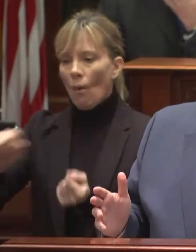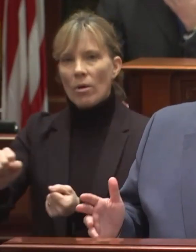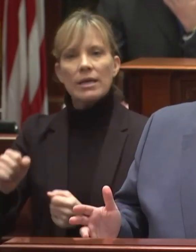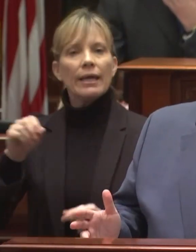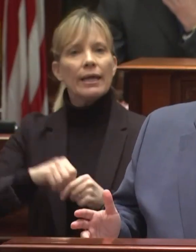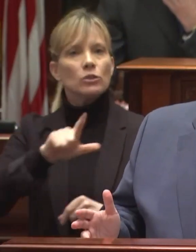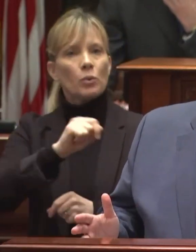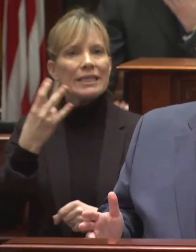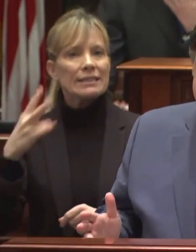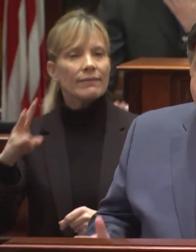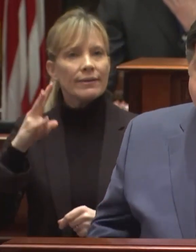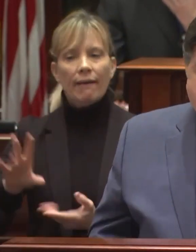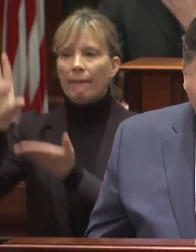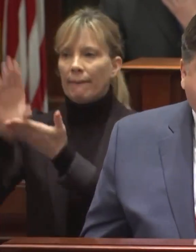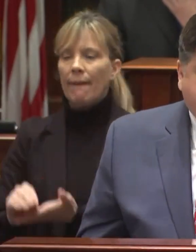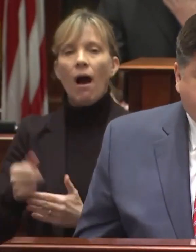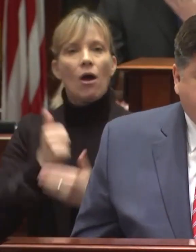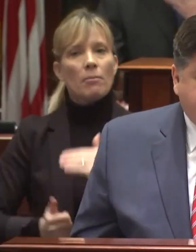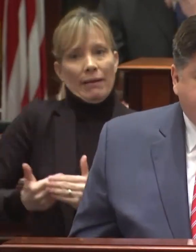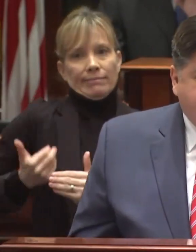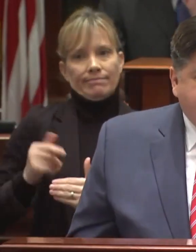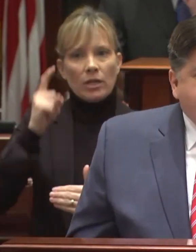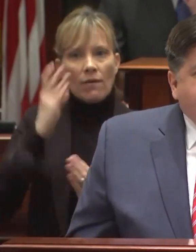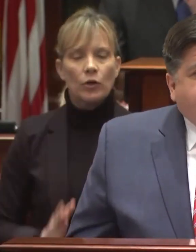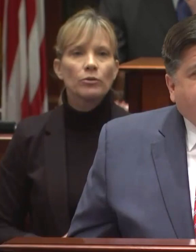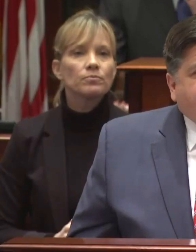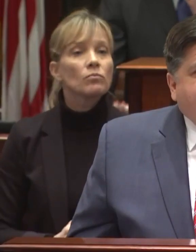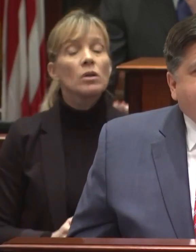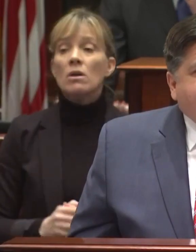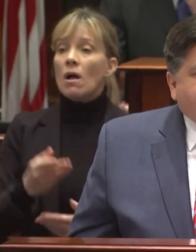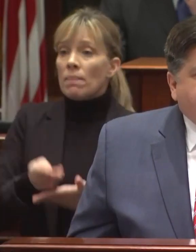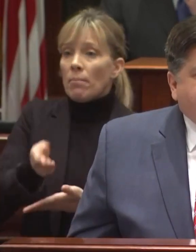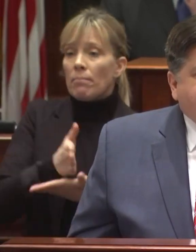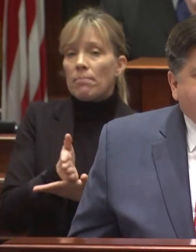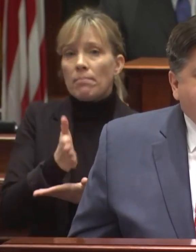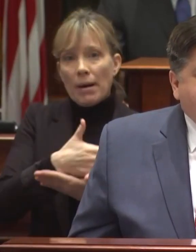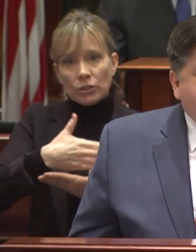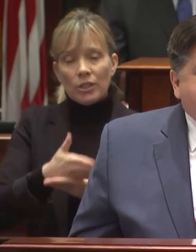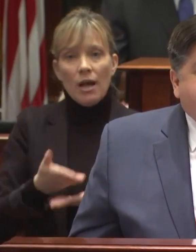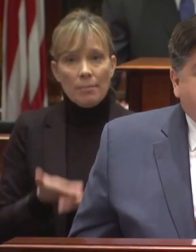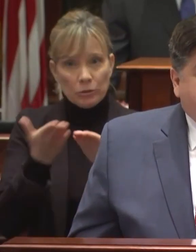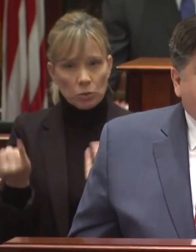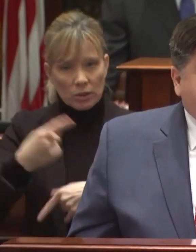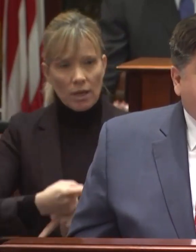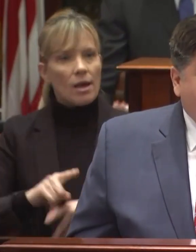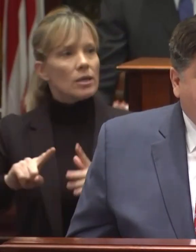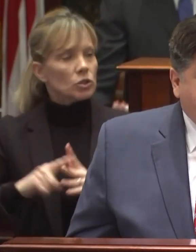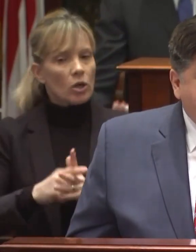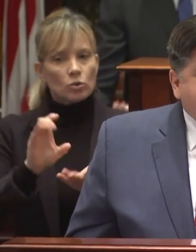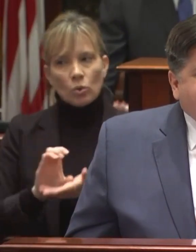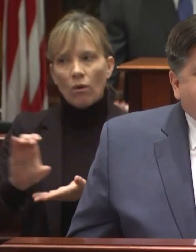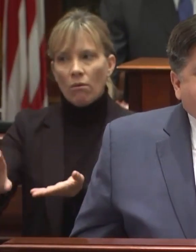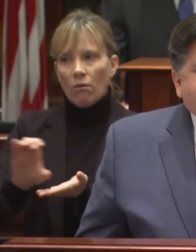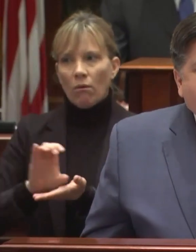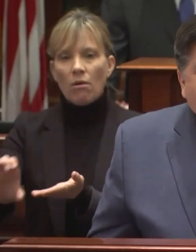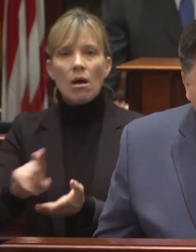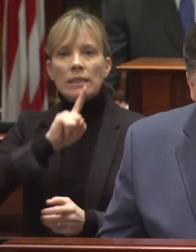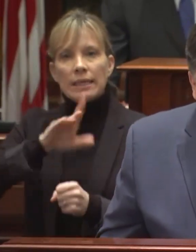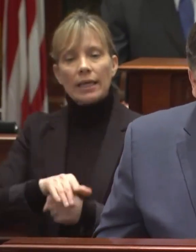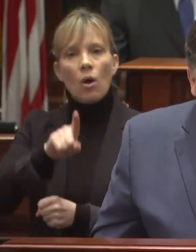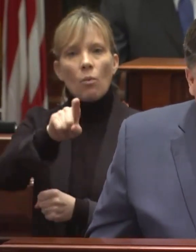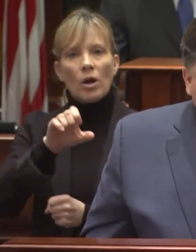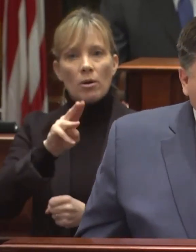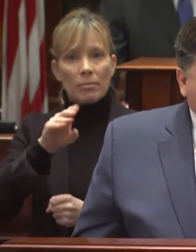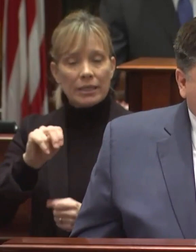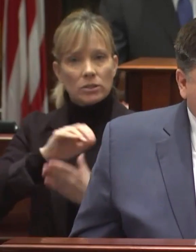in 2017 under my predecessor. The budget I am introducing today begins to restore it, dedicating